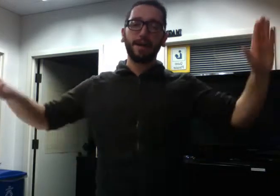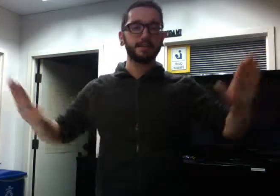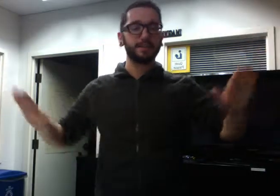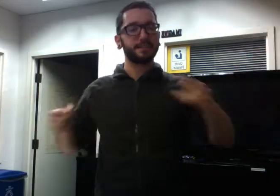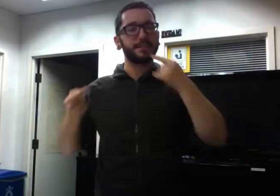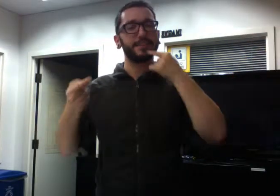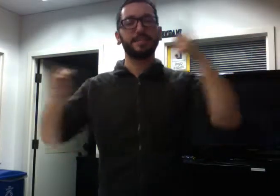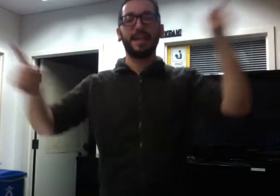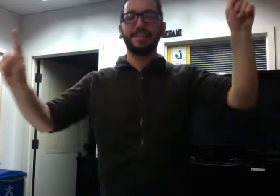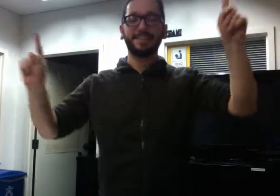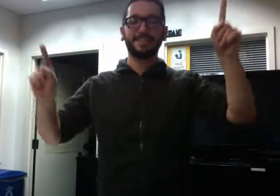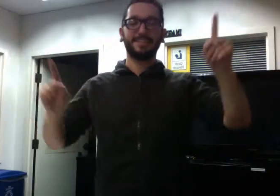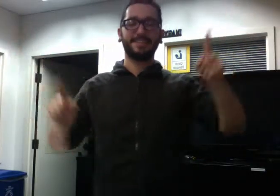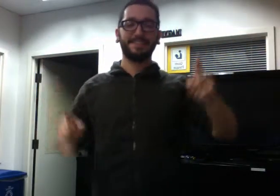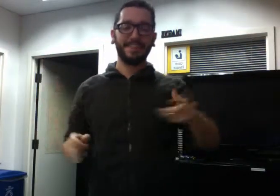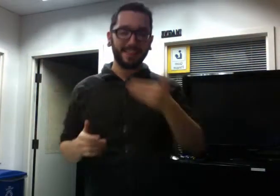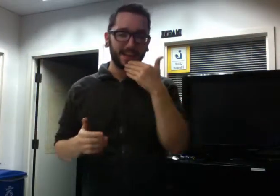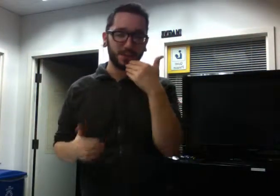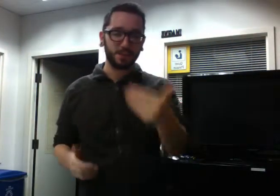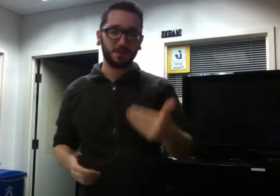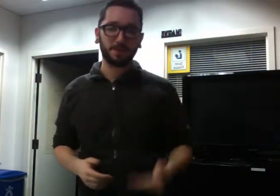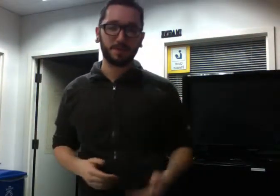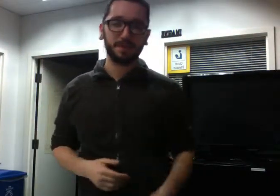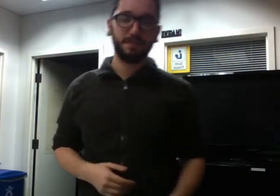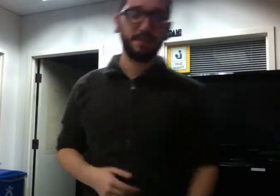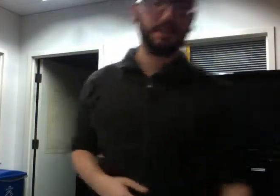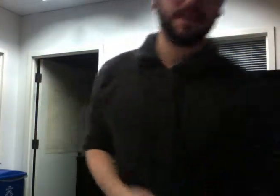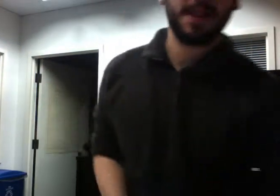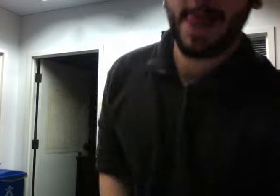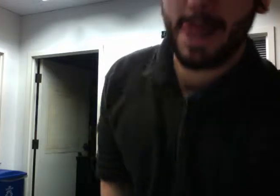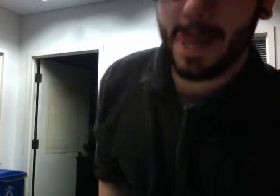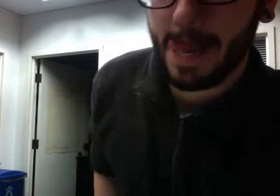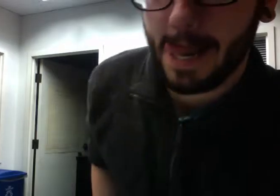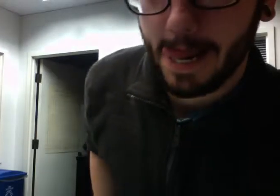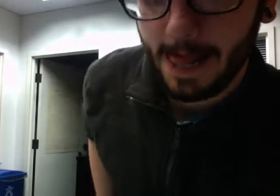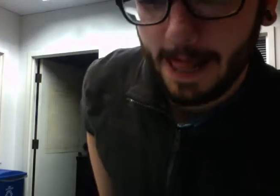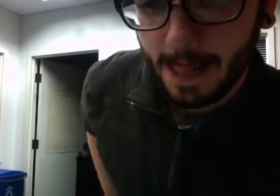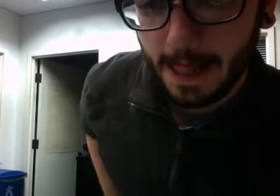Welcome.